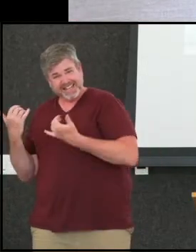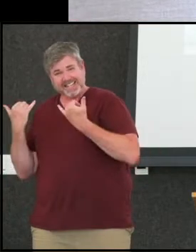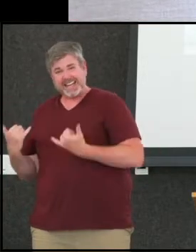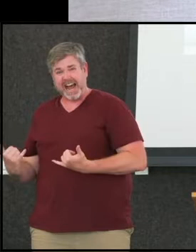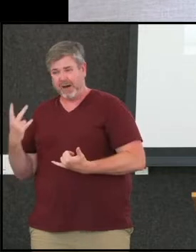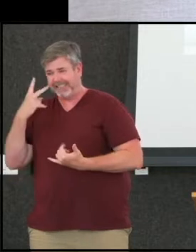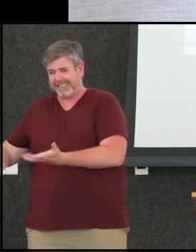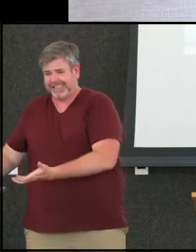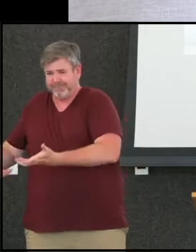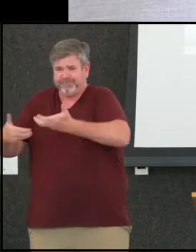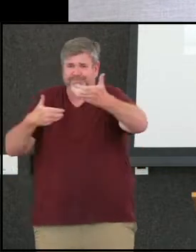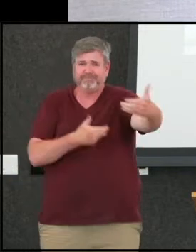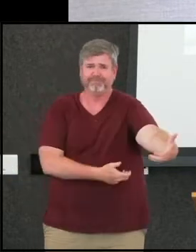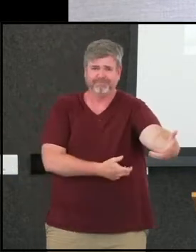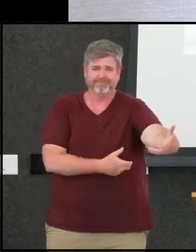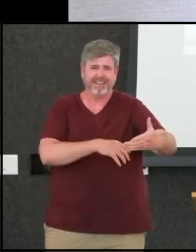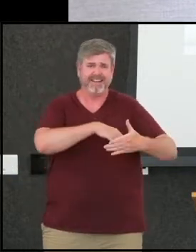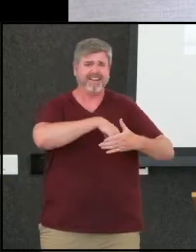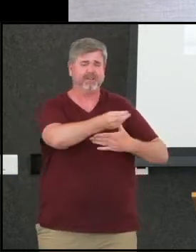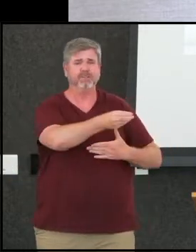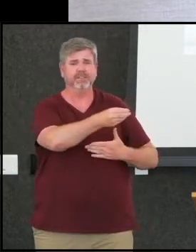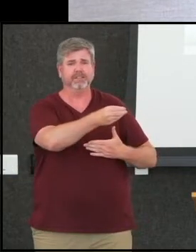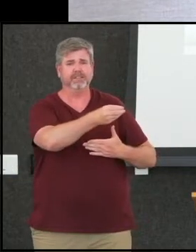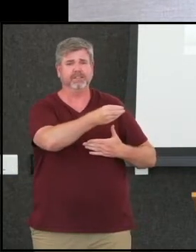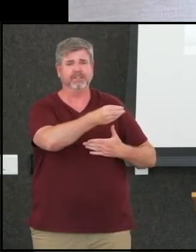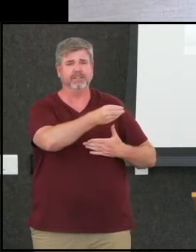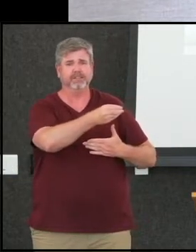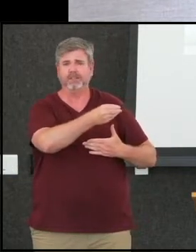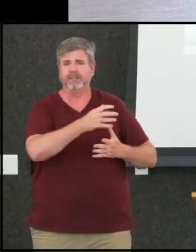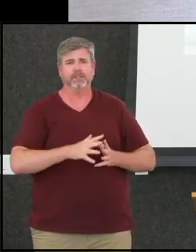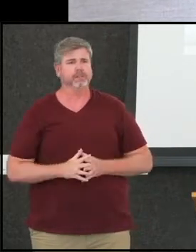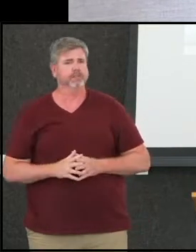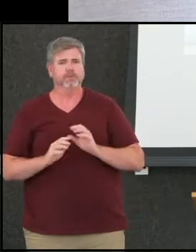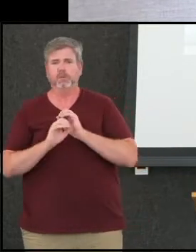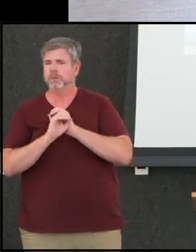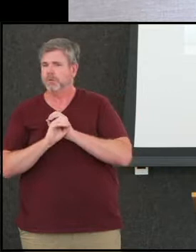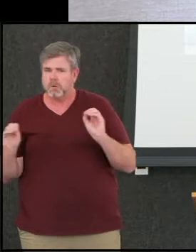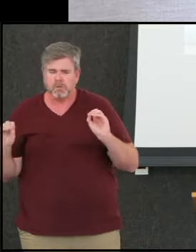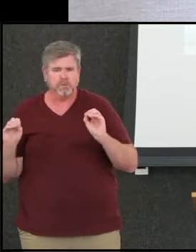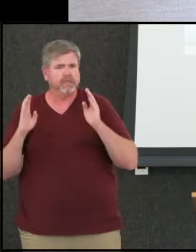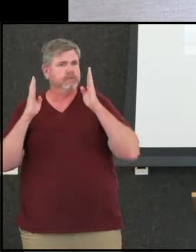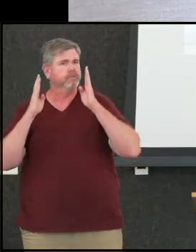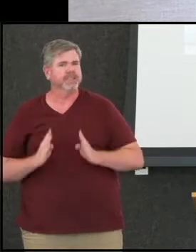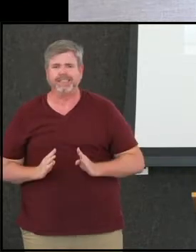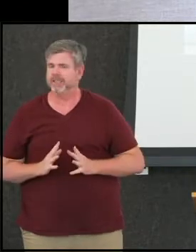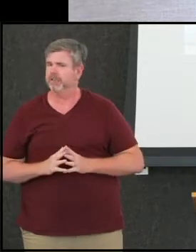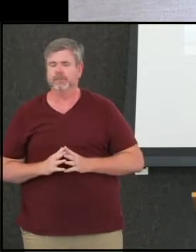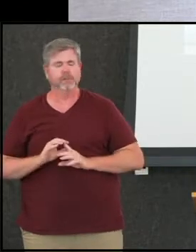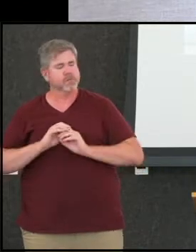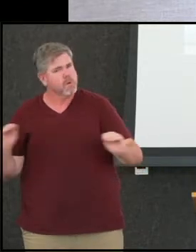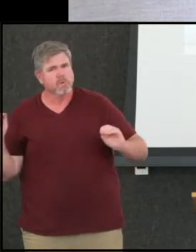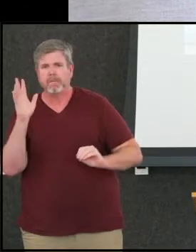And no family should ever have to go through that, which